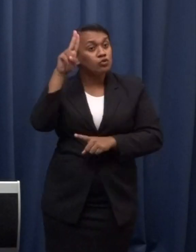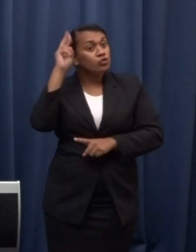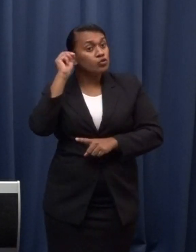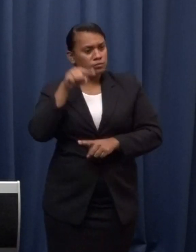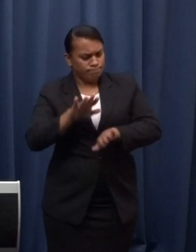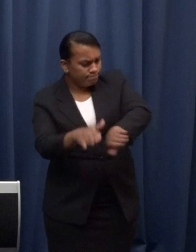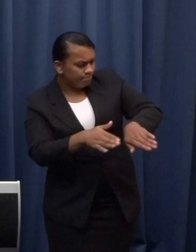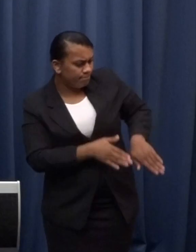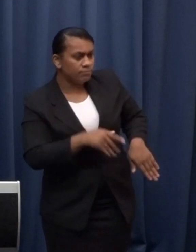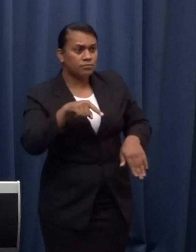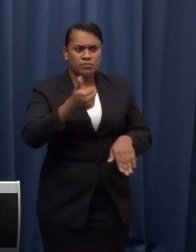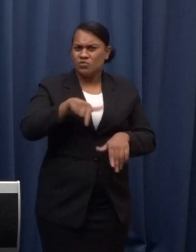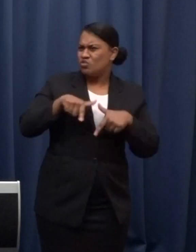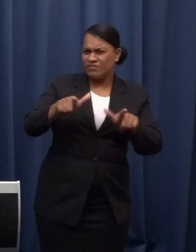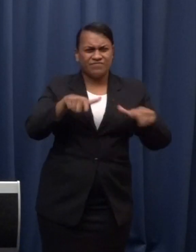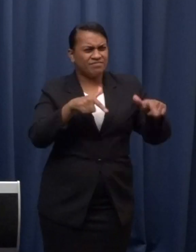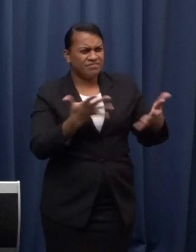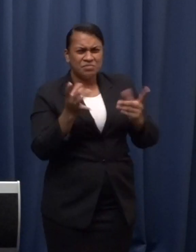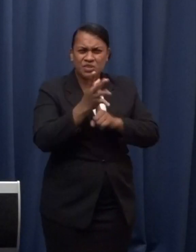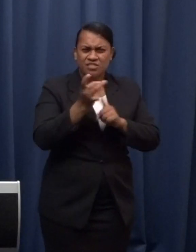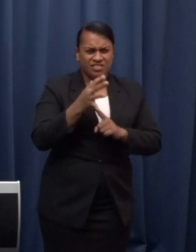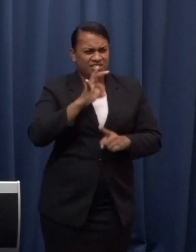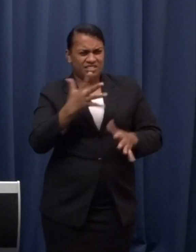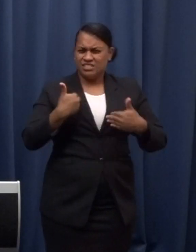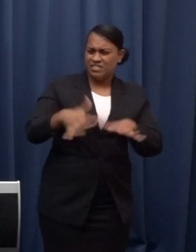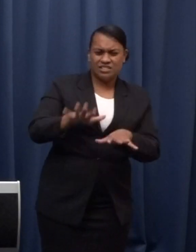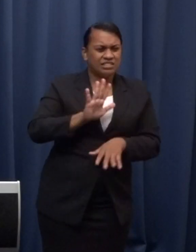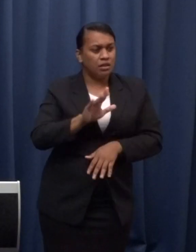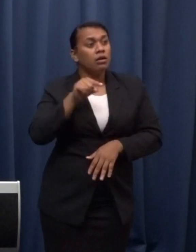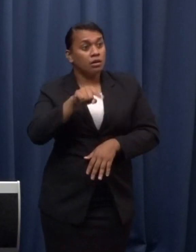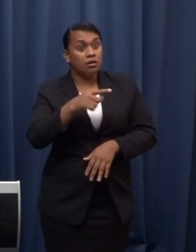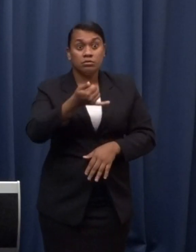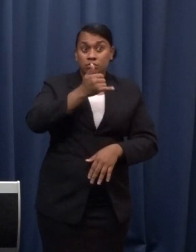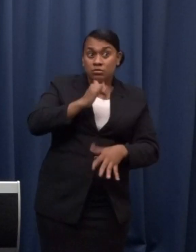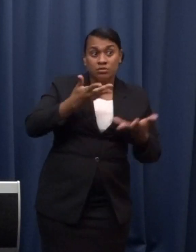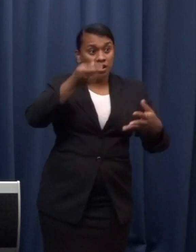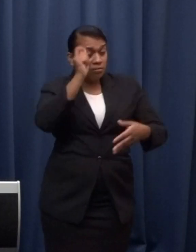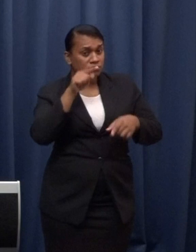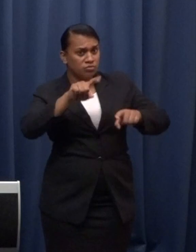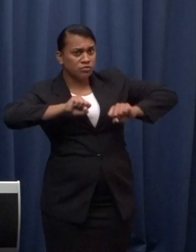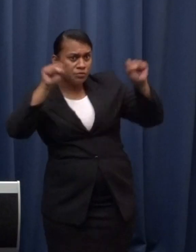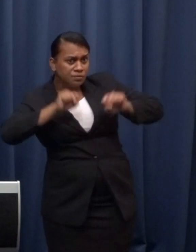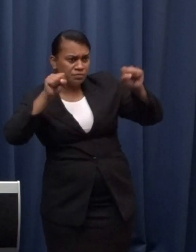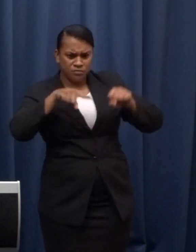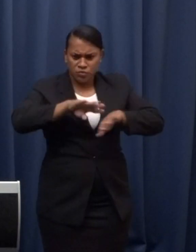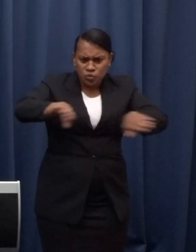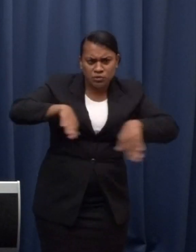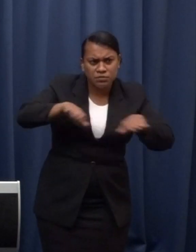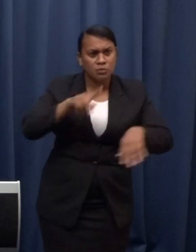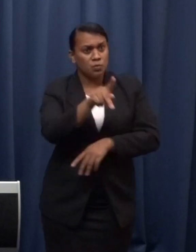travel. Nightclubs, gyms, cinemas, swimming pools, fitness centers, and